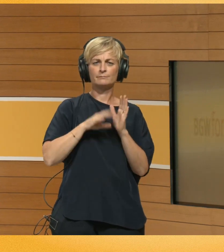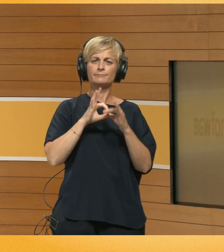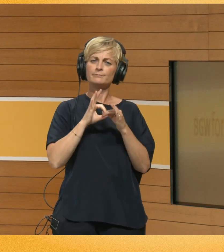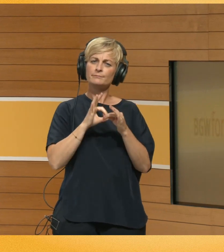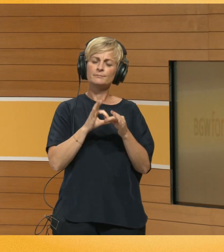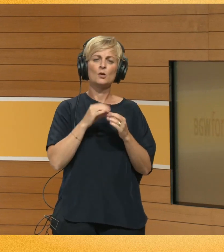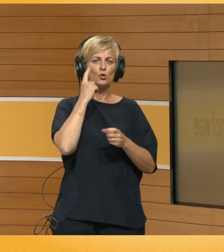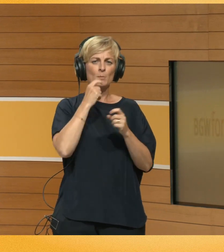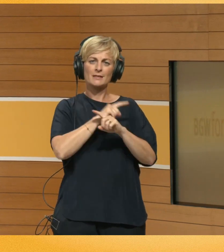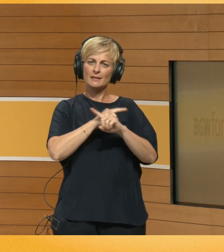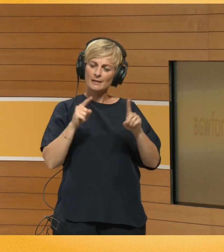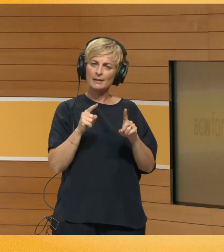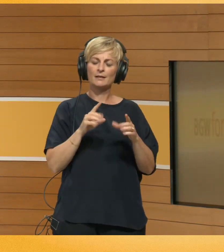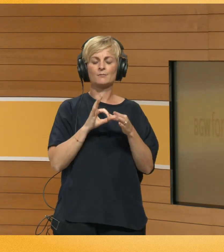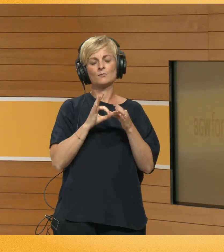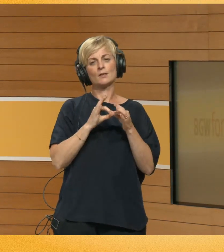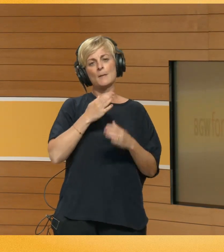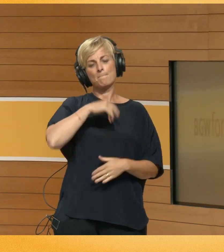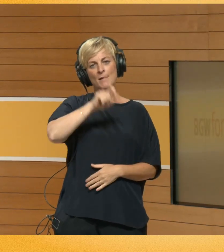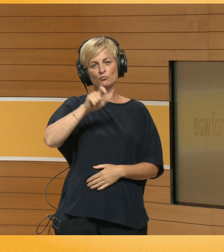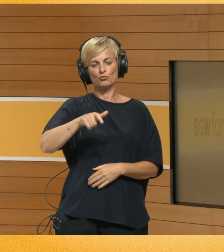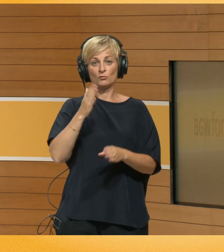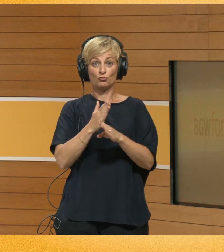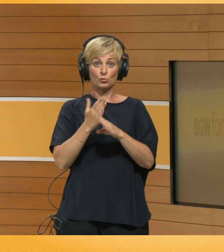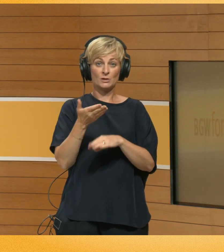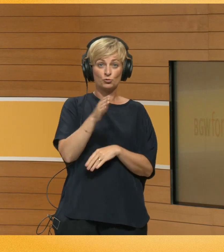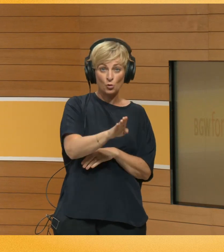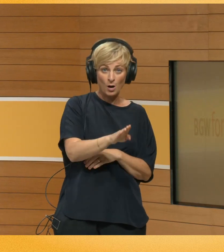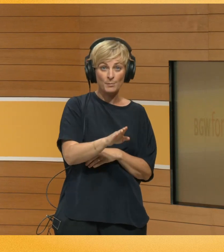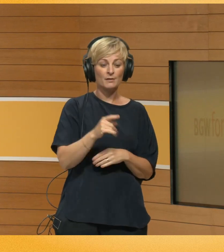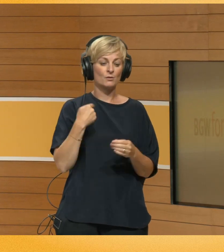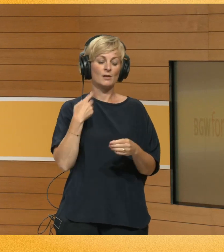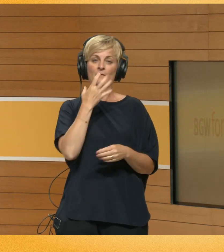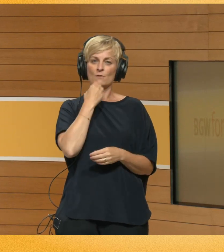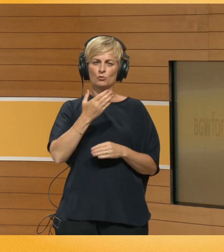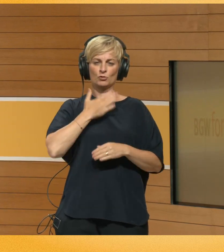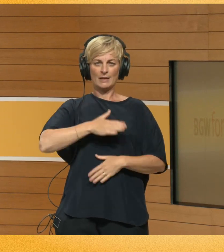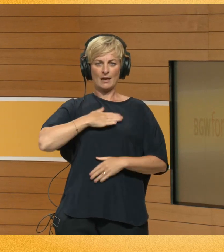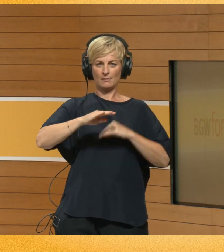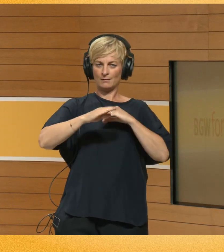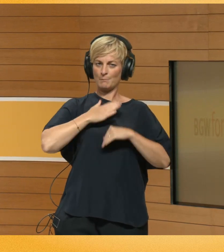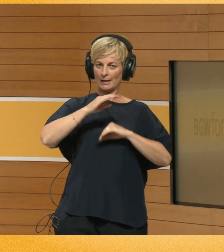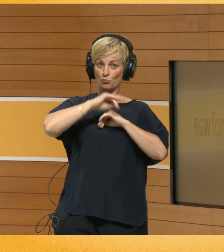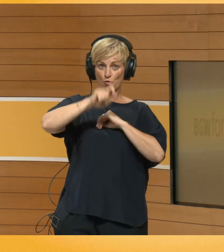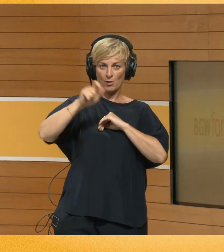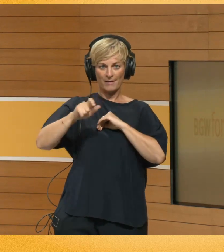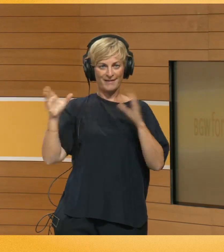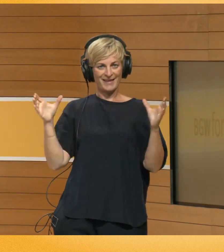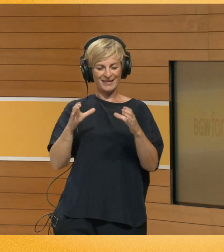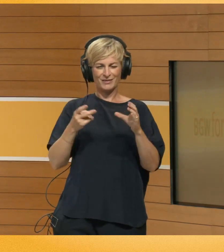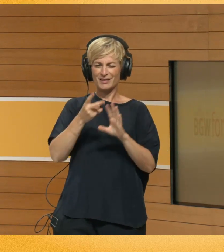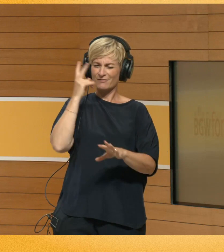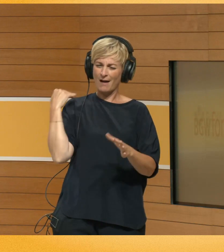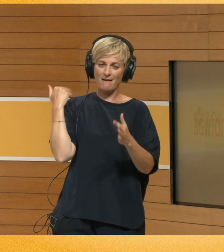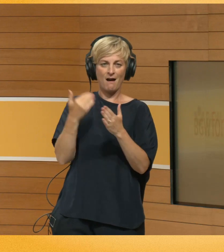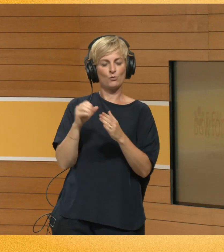was an amazing 2 years. We met every 3 months for 2 years and a half,